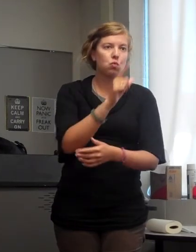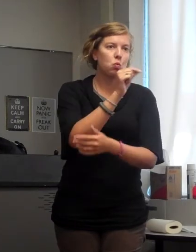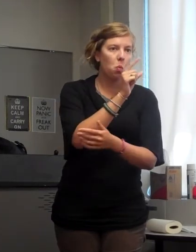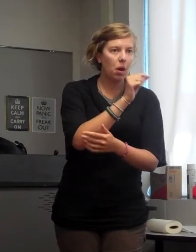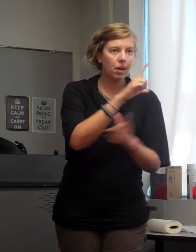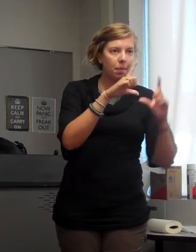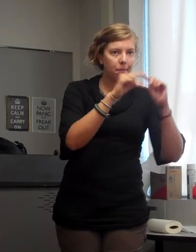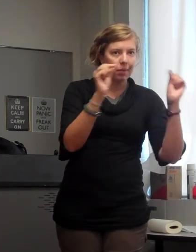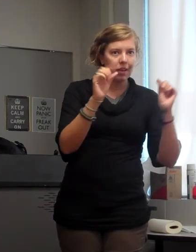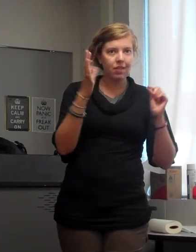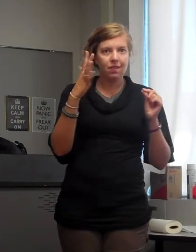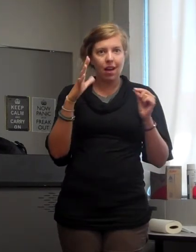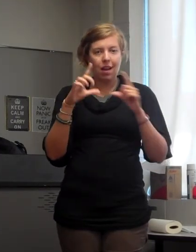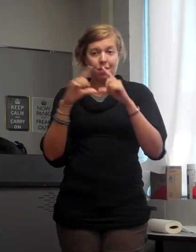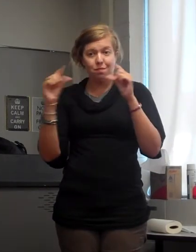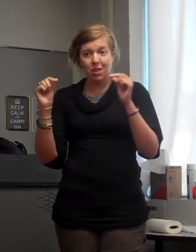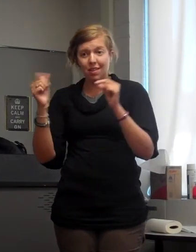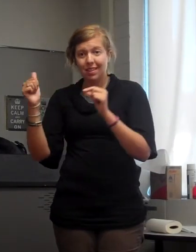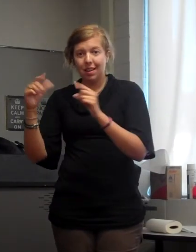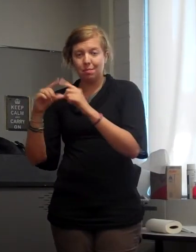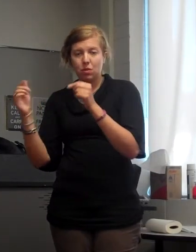it goes into. And then